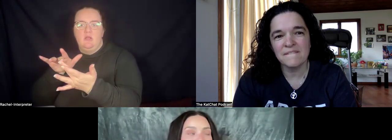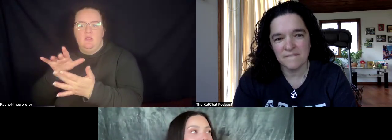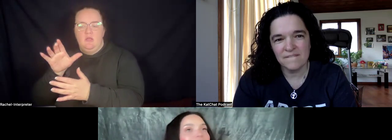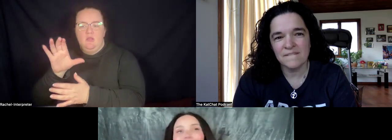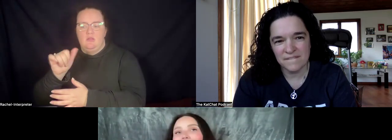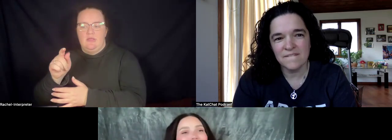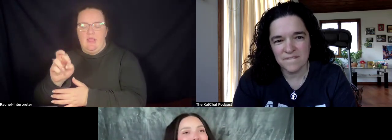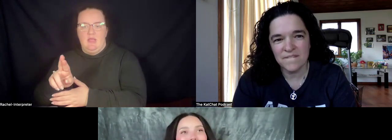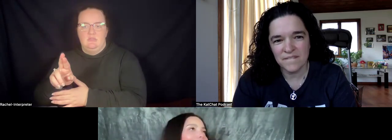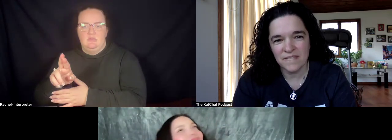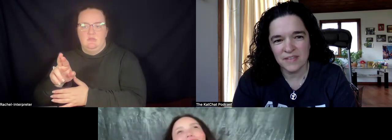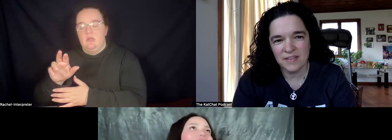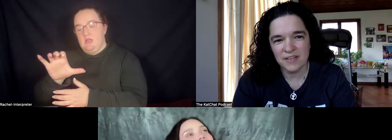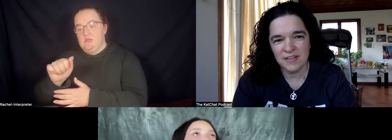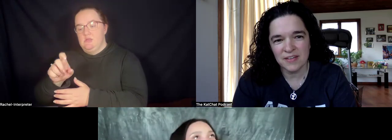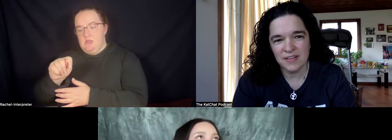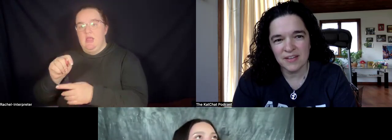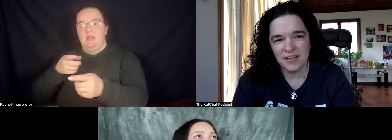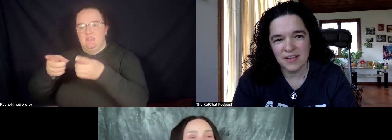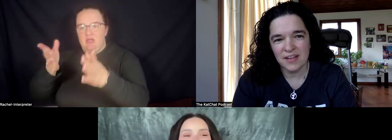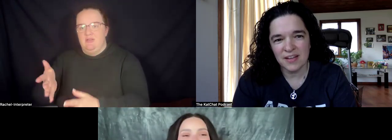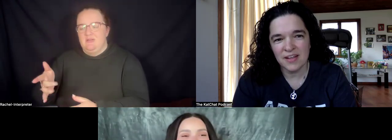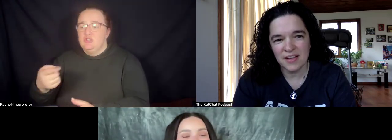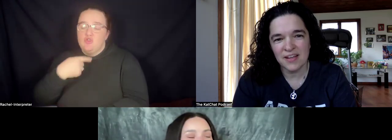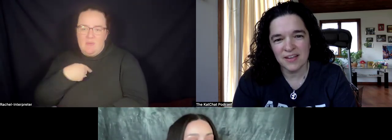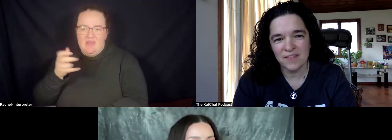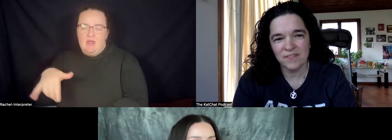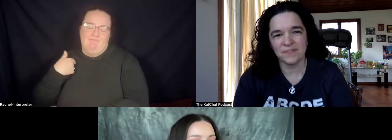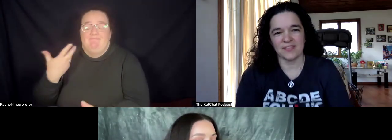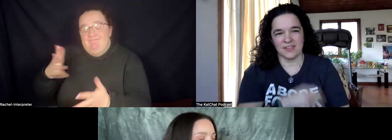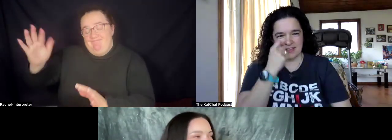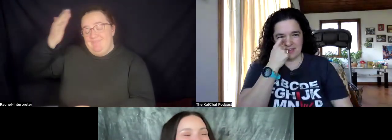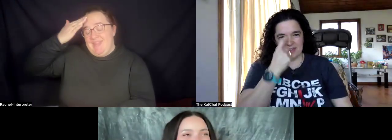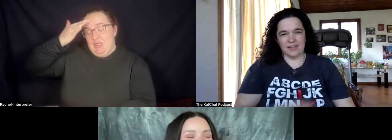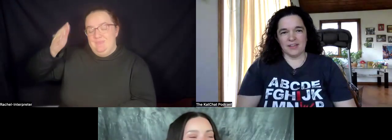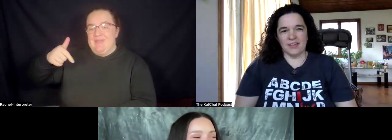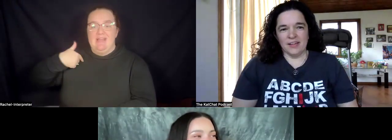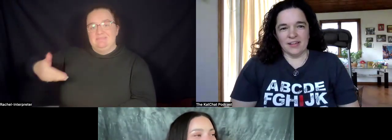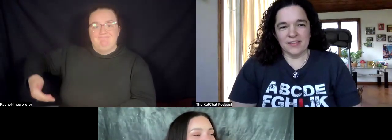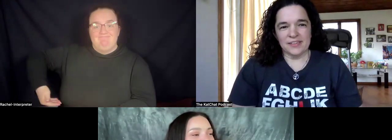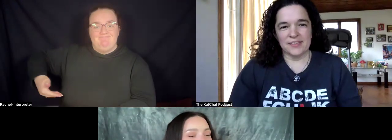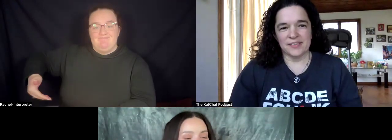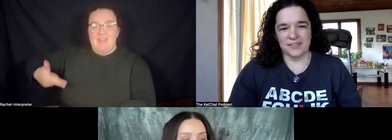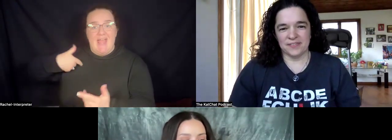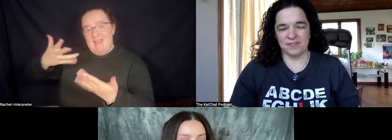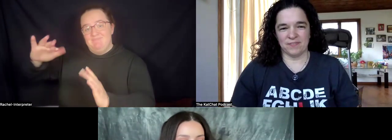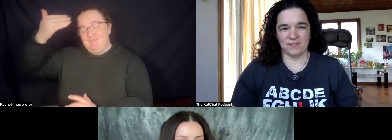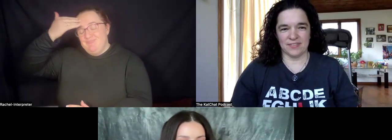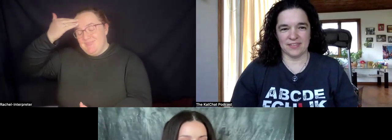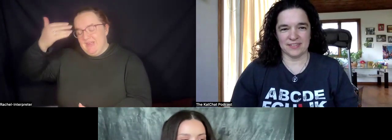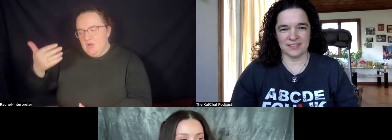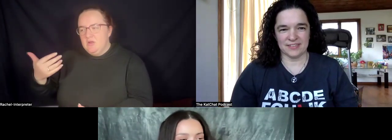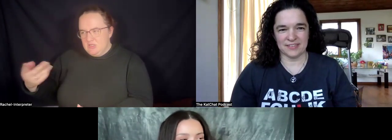who it was. I was like, I knew it. It just, I don't know, instinct. I just knew. So we started to